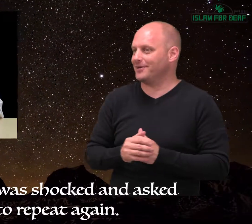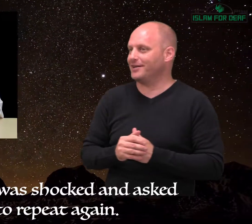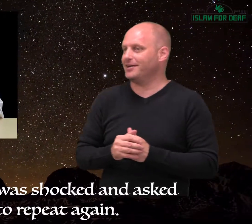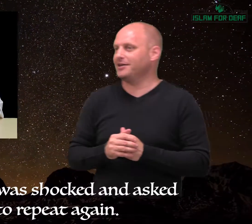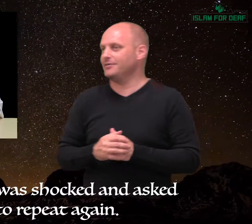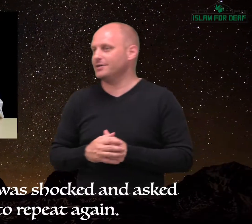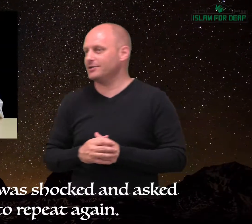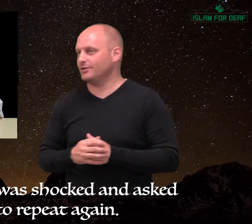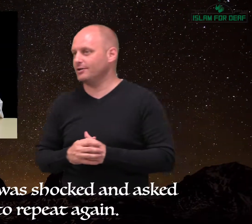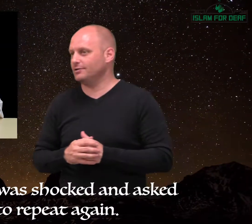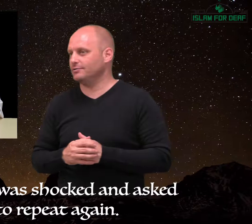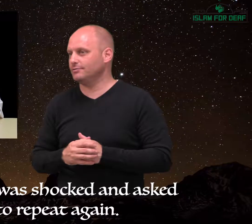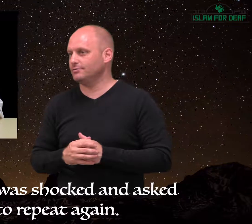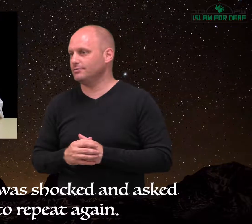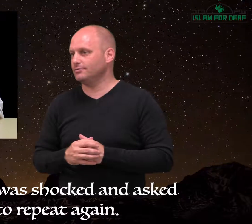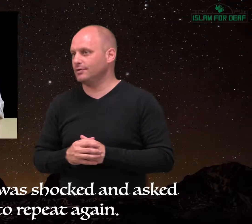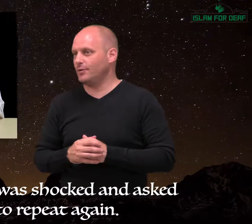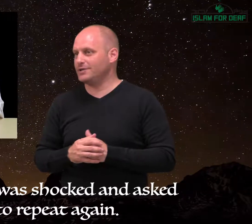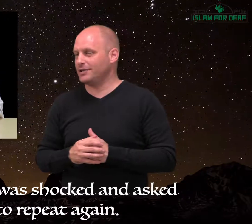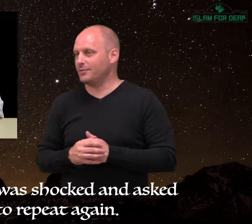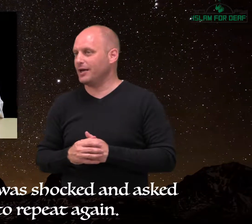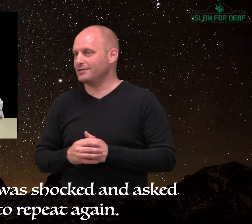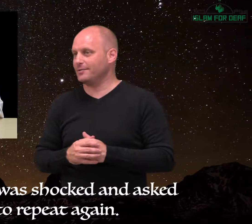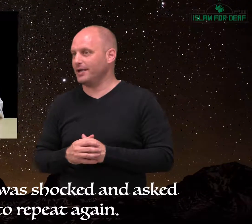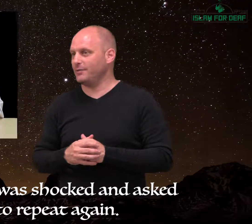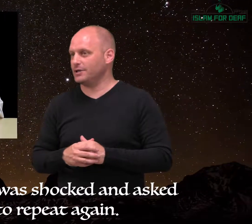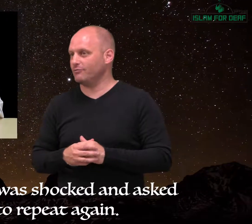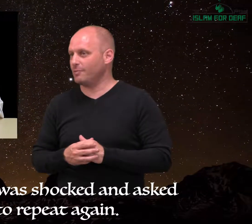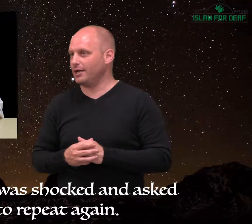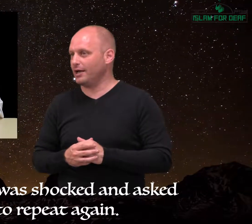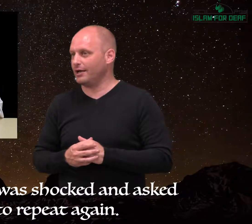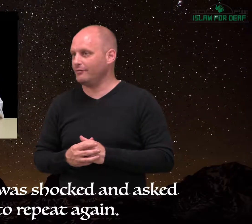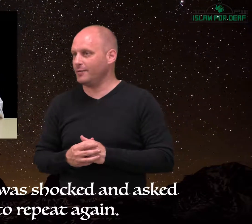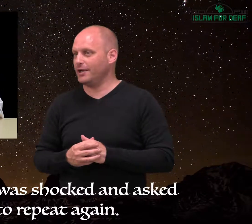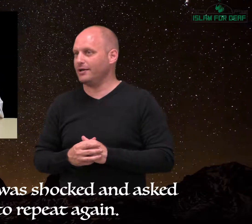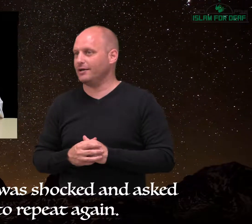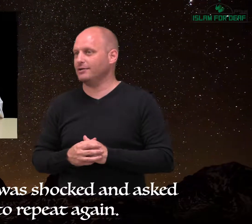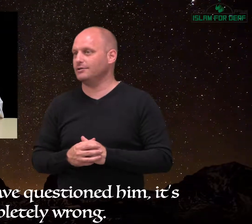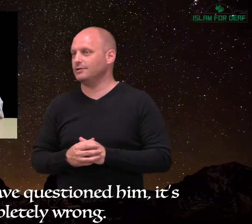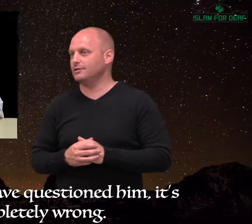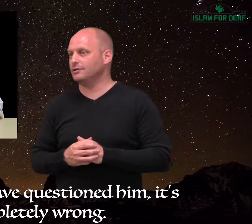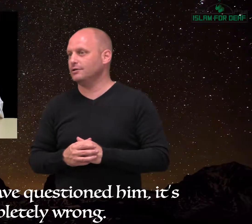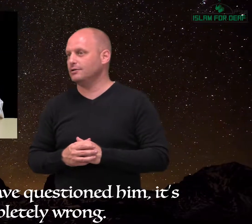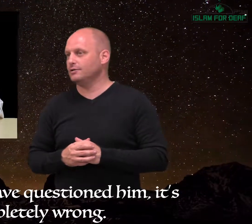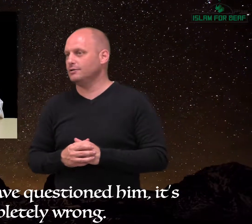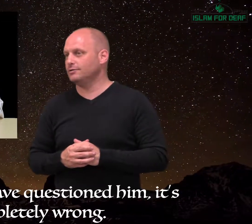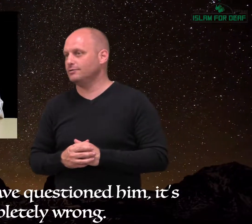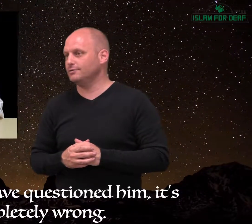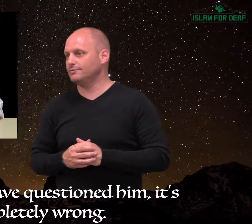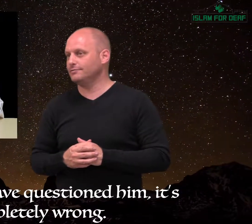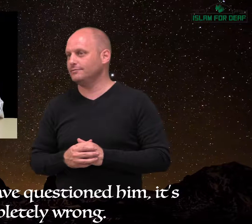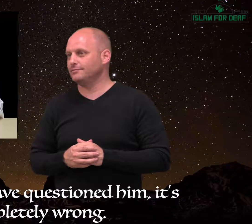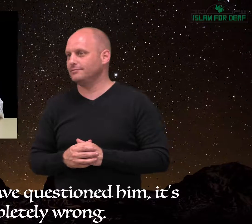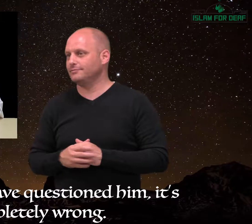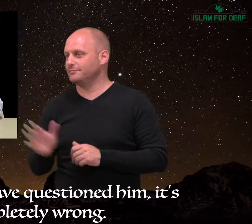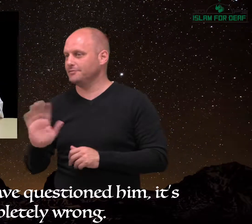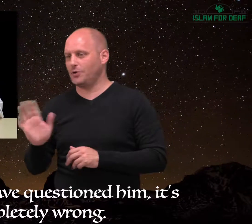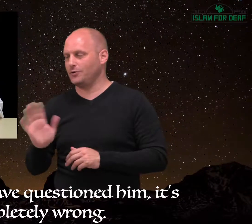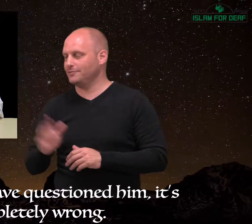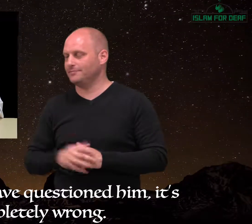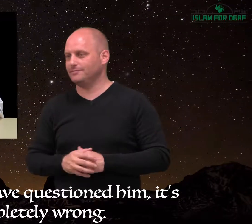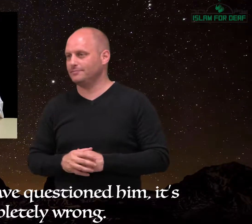of us were shocked when we saw it. You should have a question here. We asked him again, said, repeat that again, repeat that again. No,